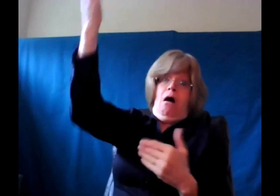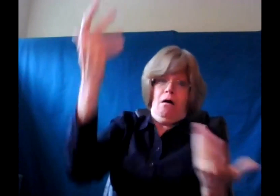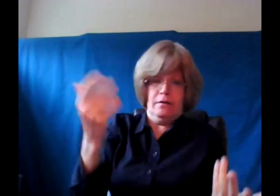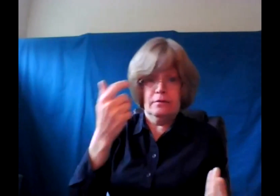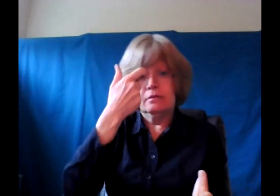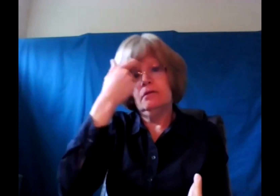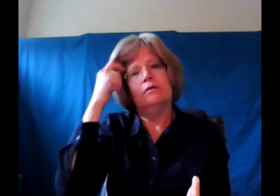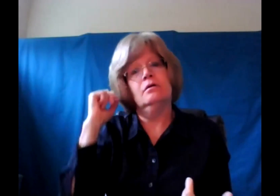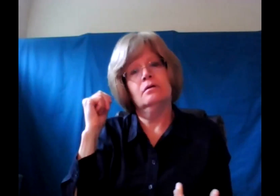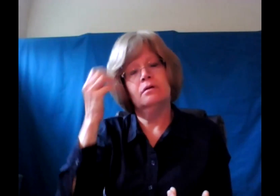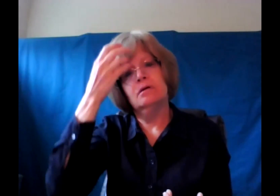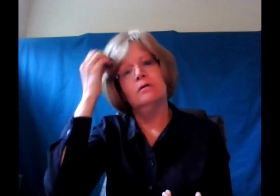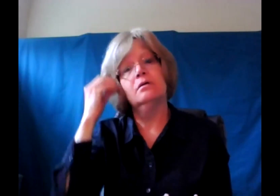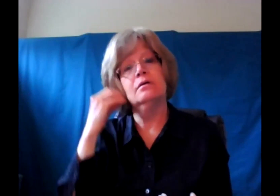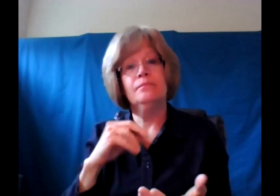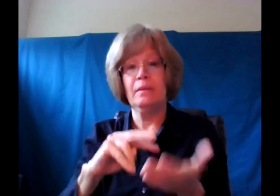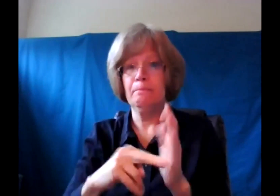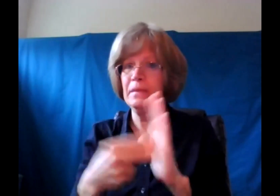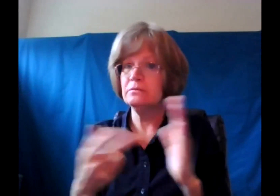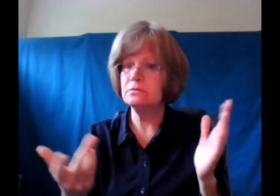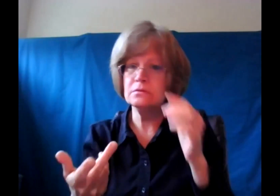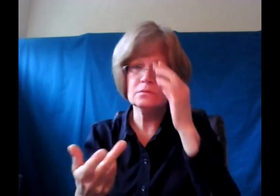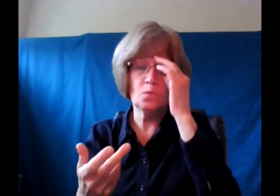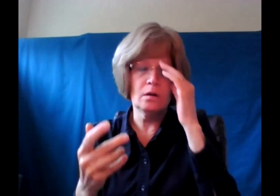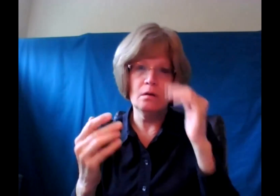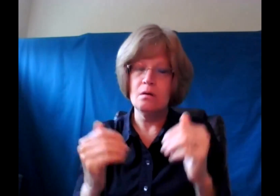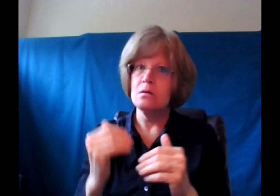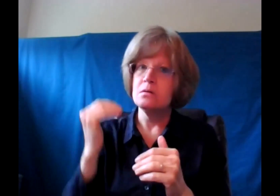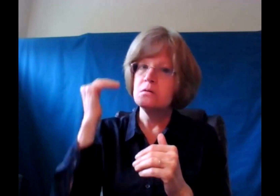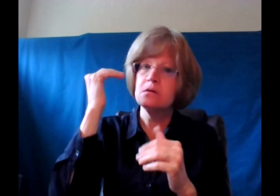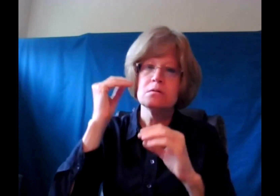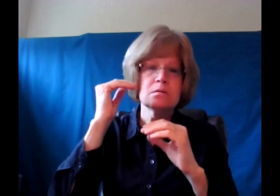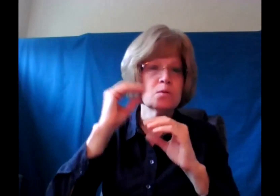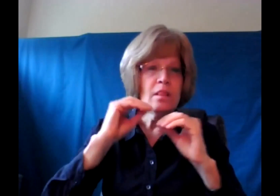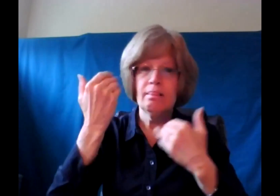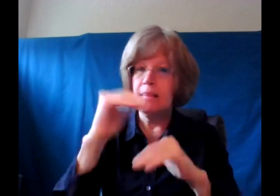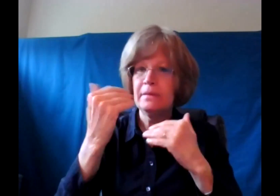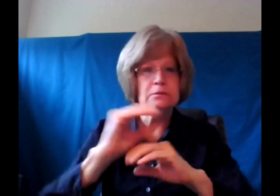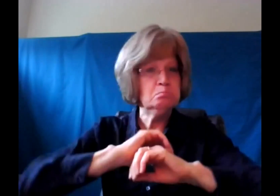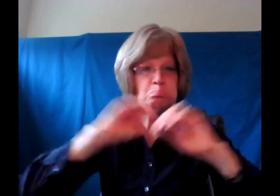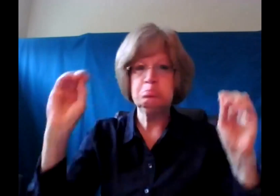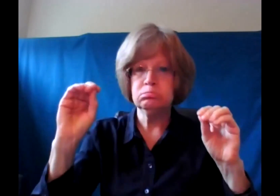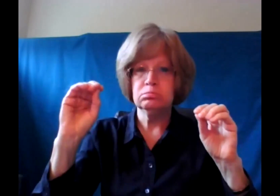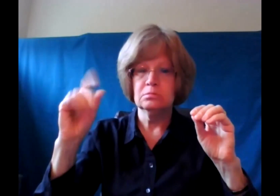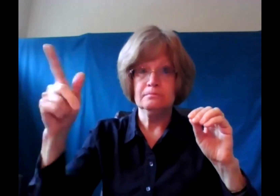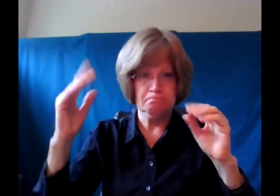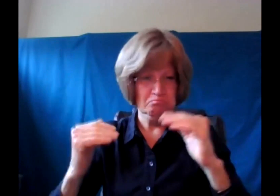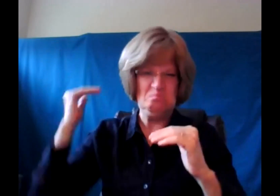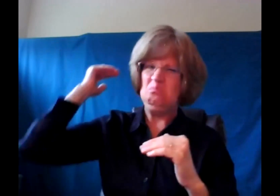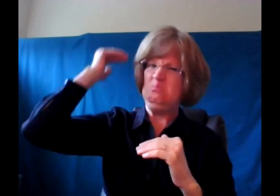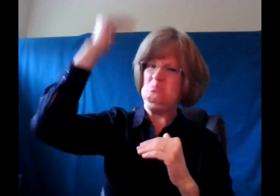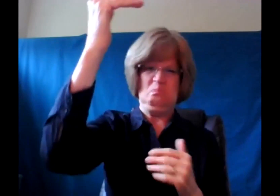So if it's beyond, that means it's surpassing all limitations. All of